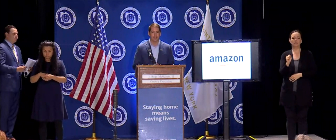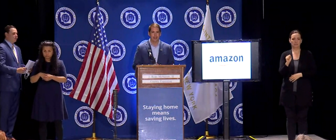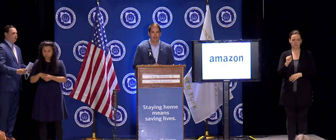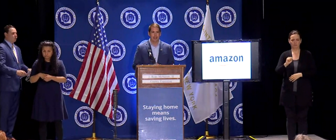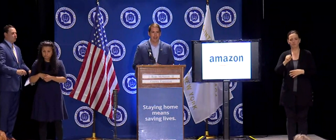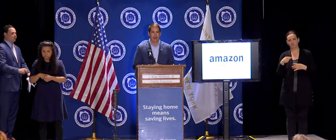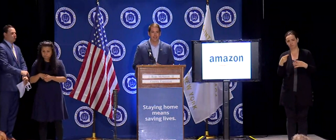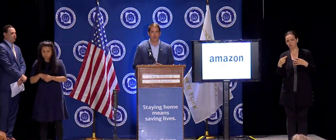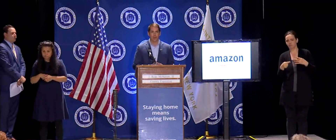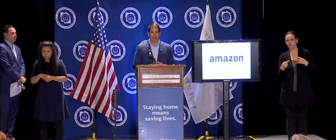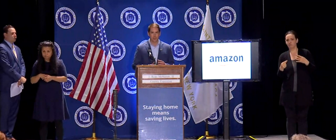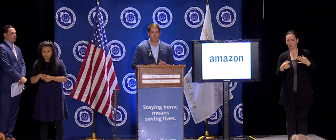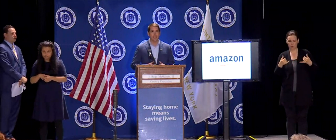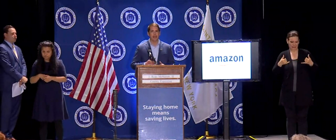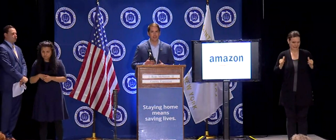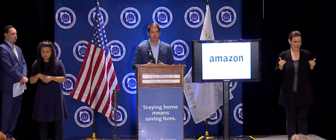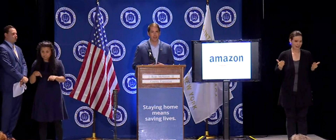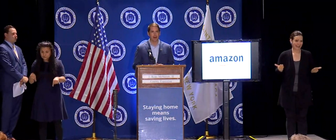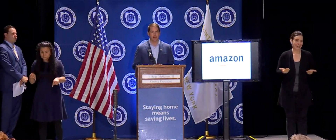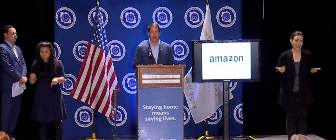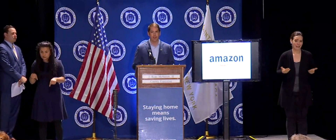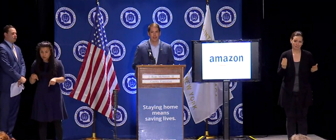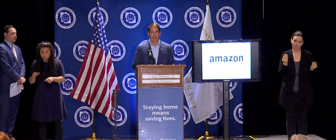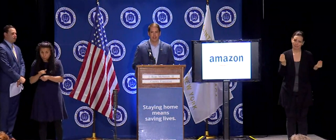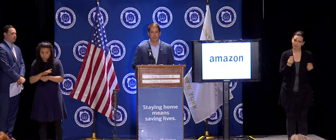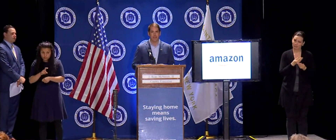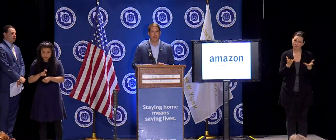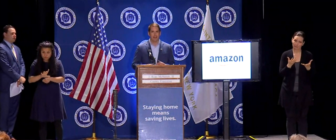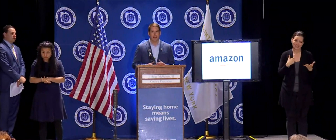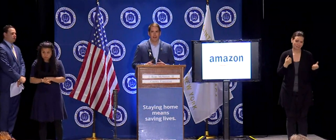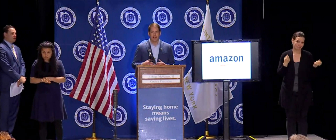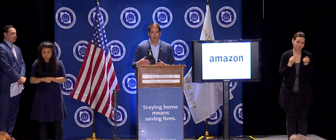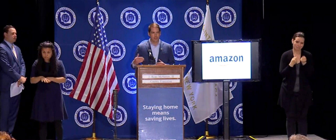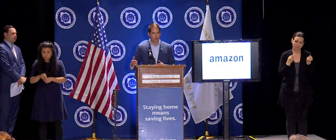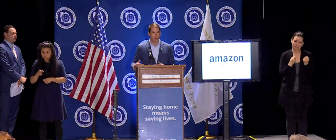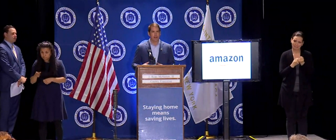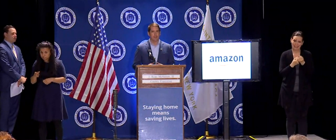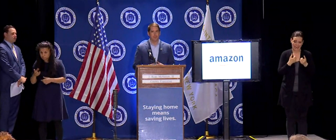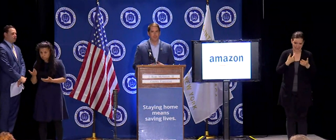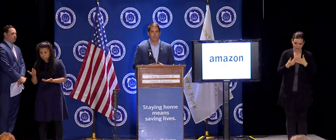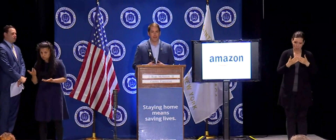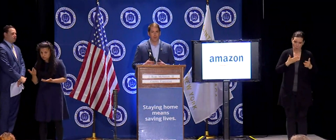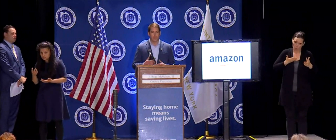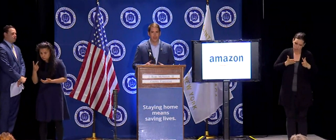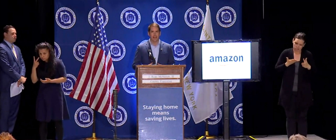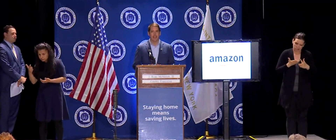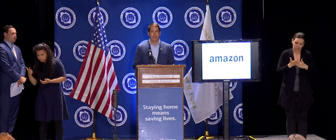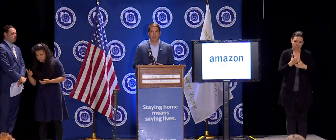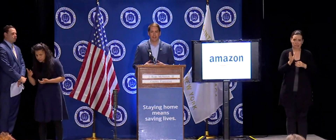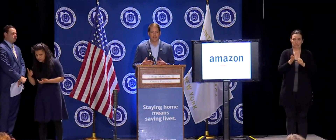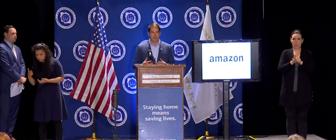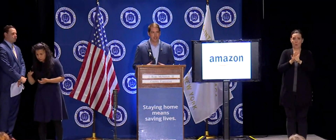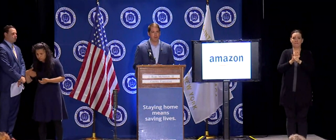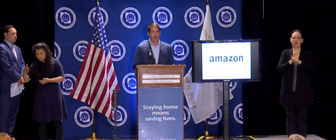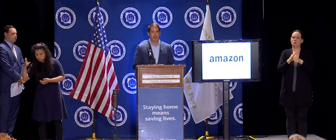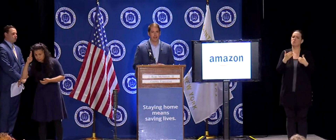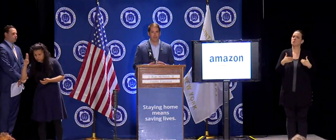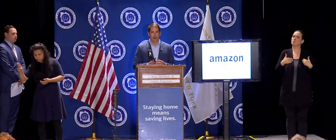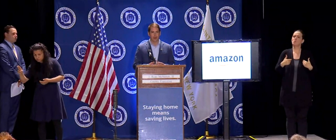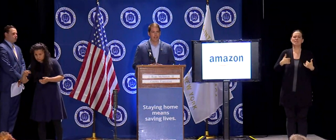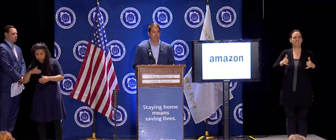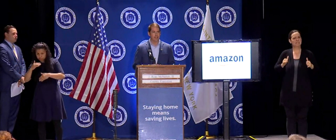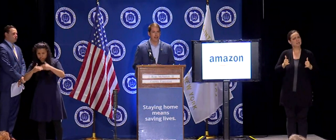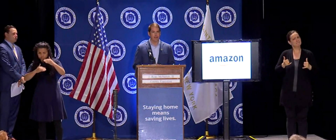still here. And so as we begin to recover and as we ensure that we're doing it in a safe way